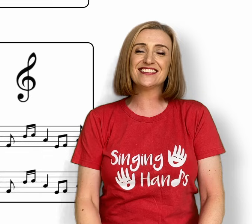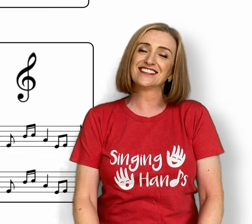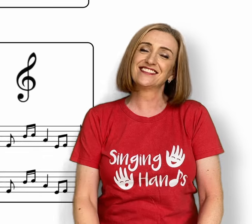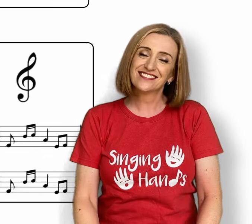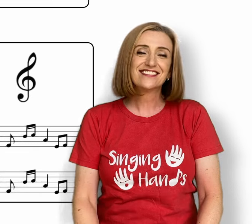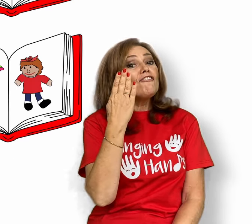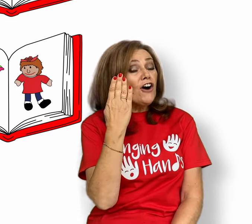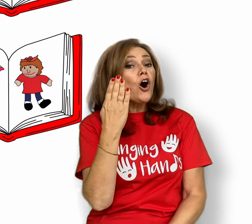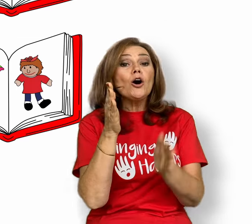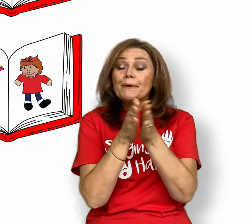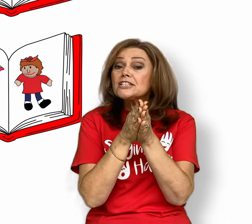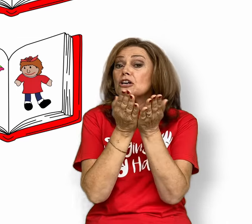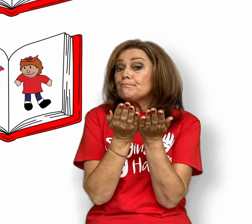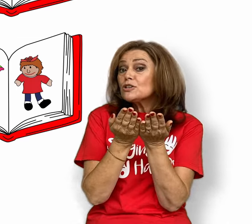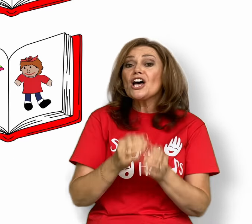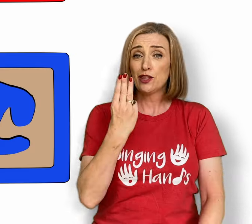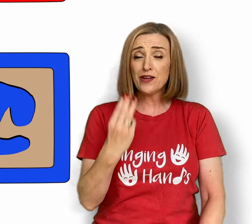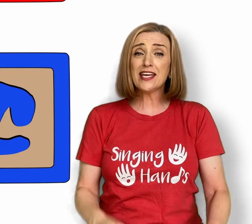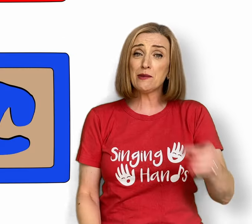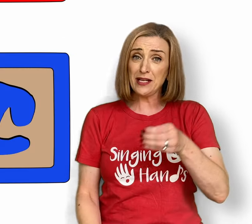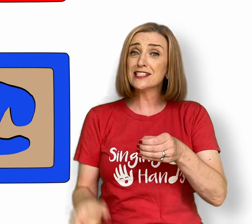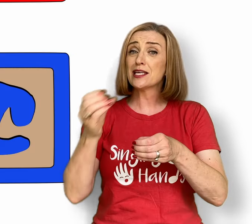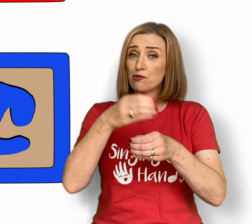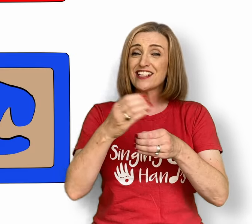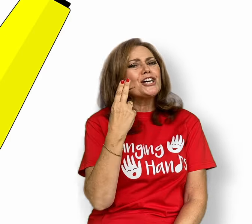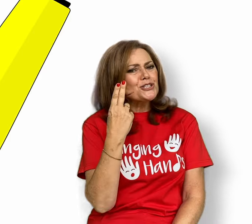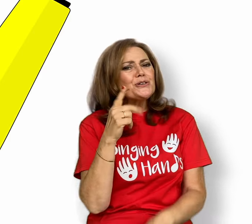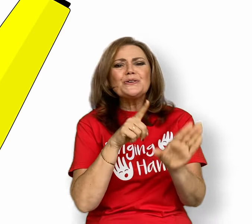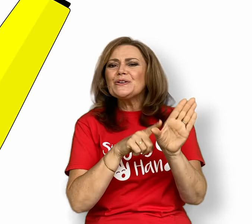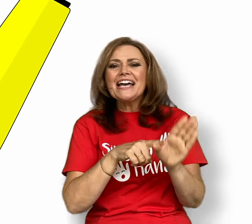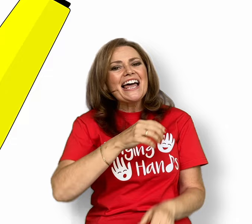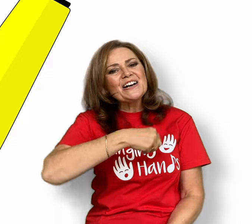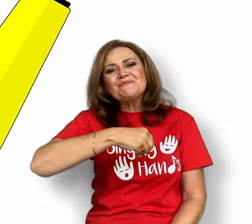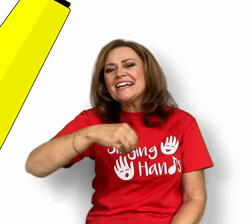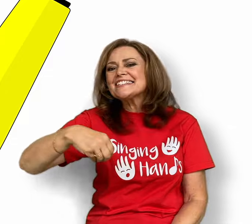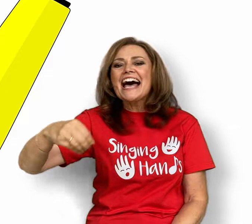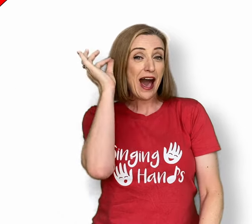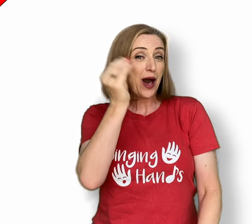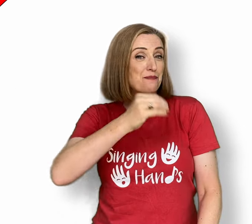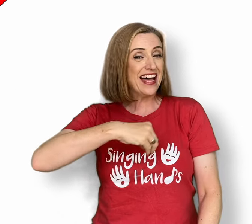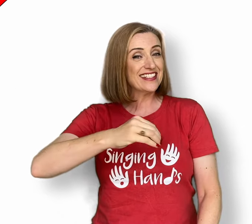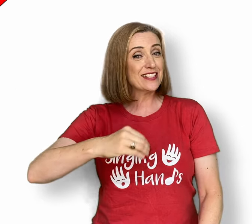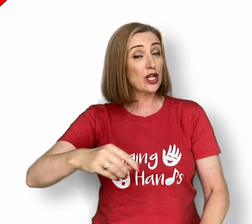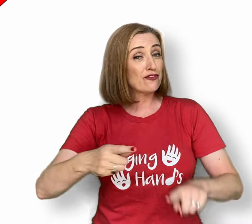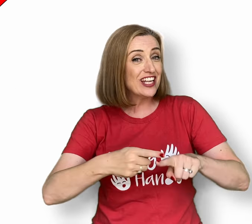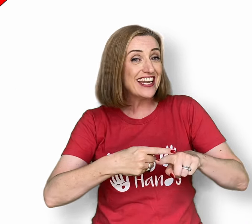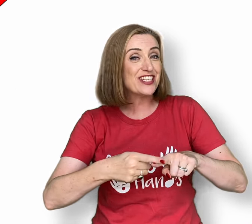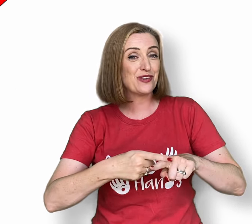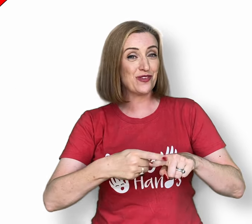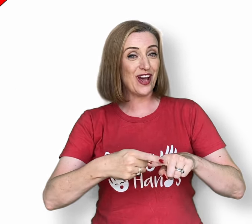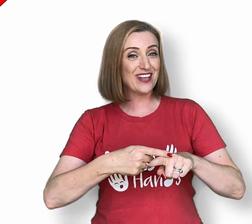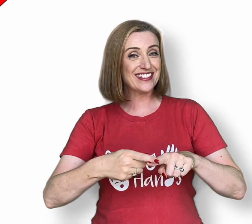sing, four picture books, three building bricks, two yellow pens and a pencil